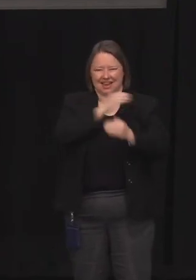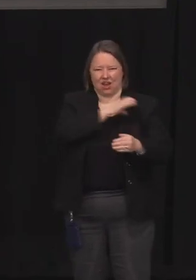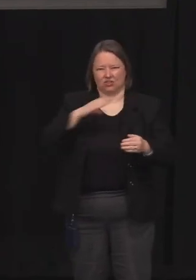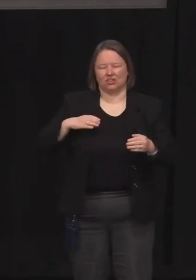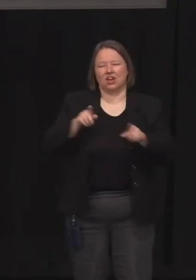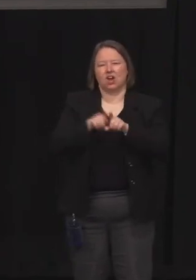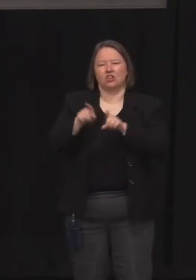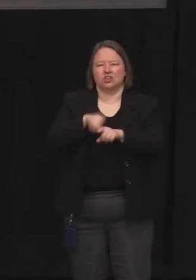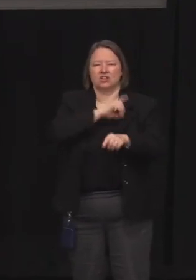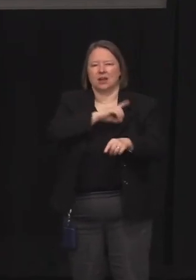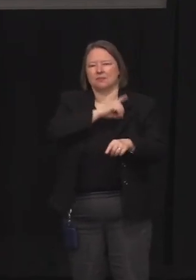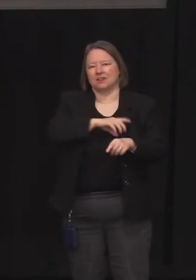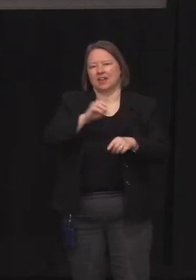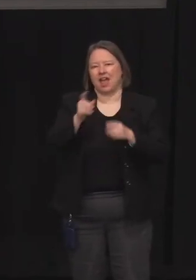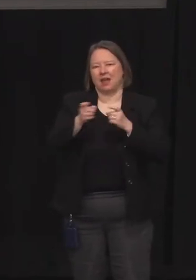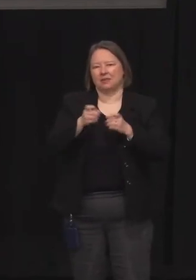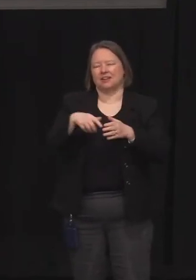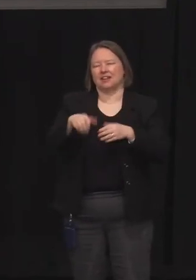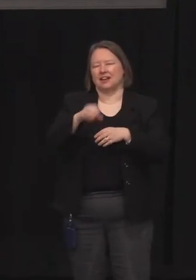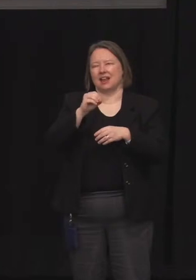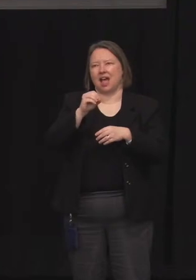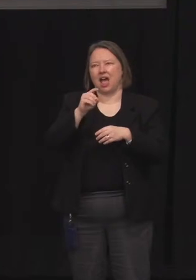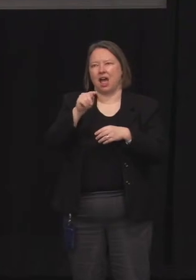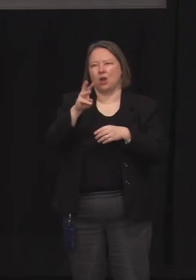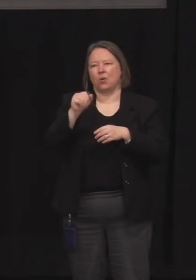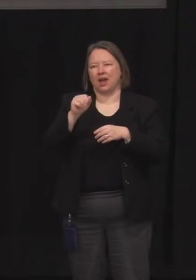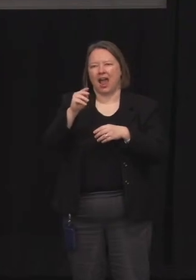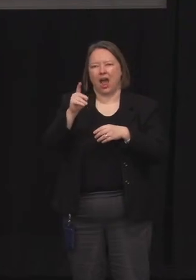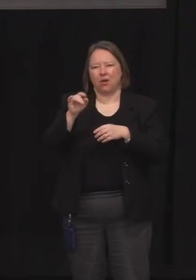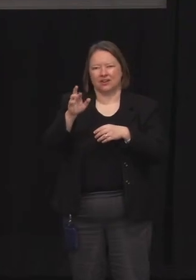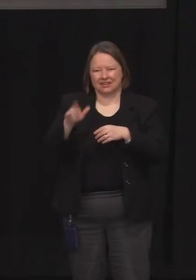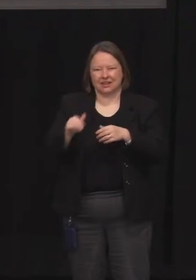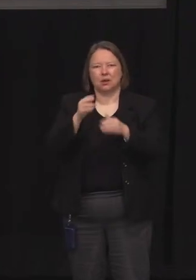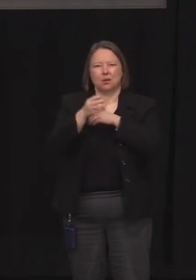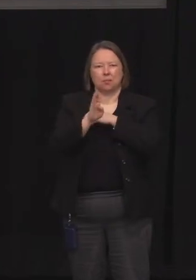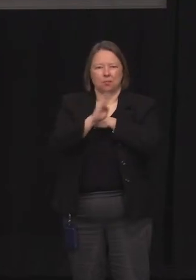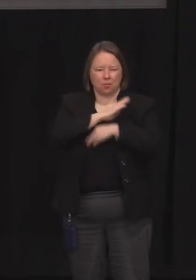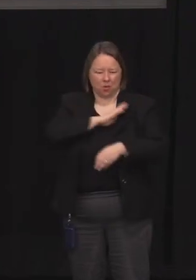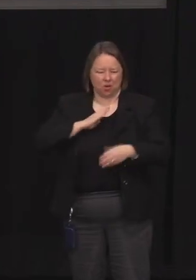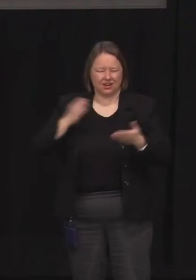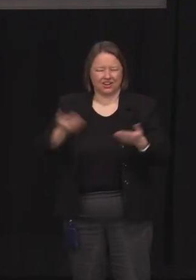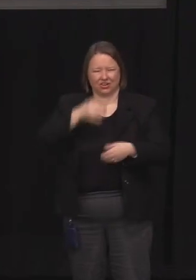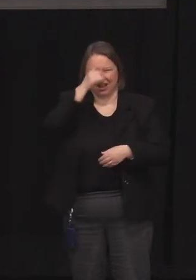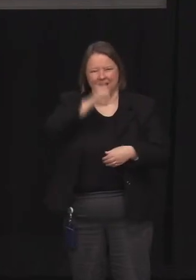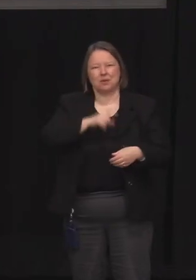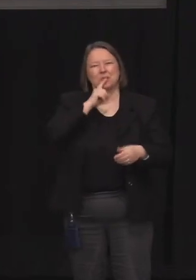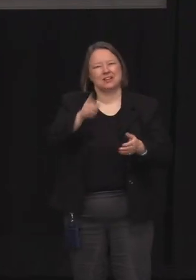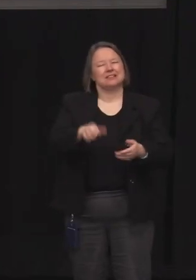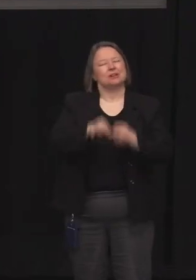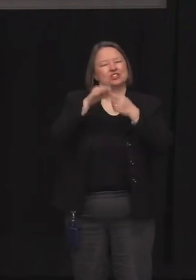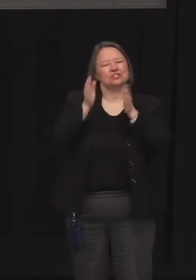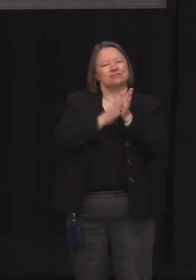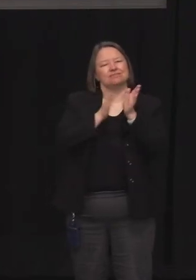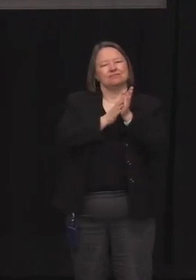Deputy Administrator John Shea and the Ottawa County Board for your leadership here in Holland. But I